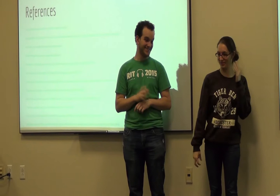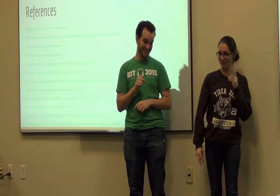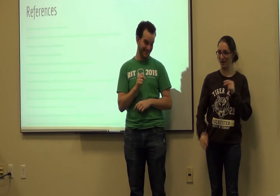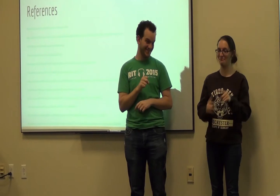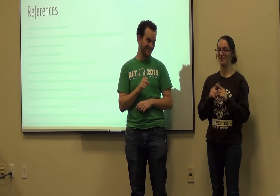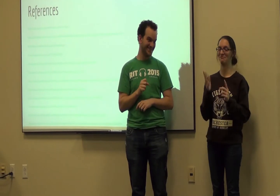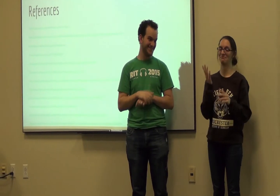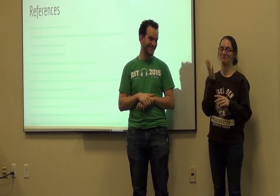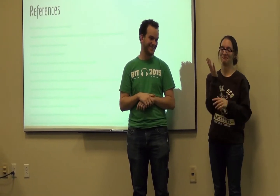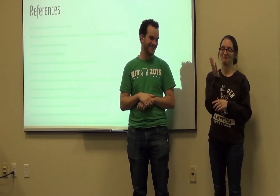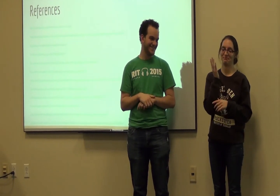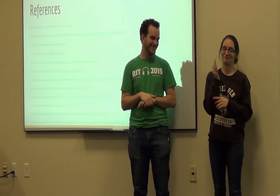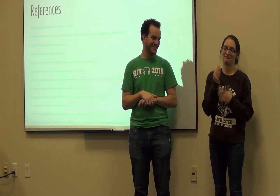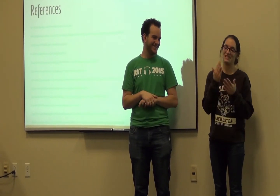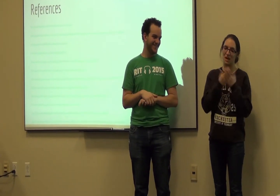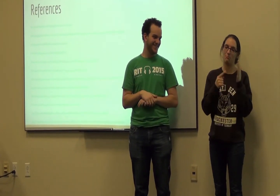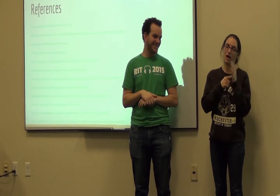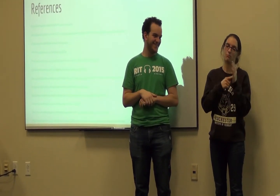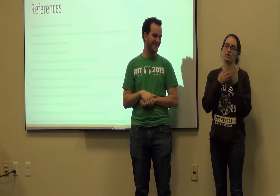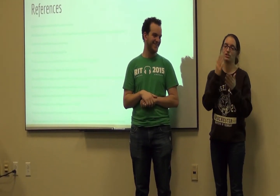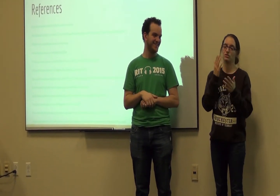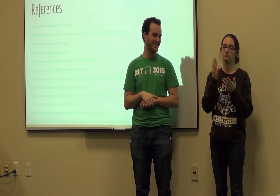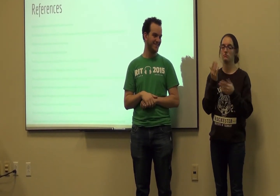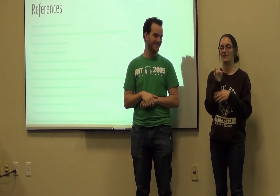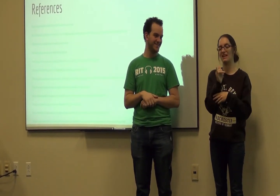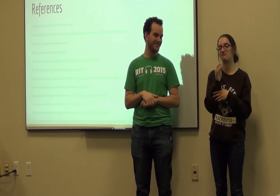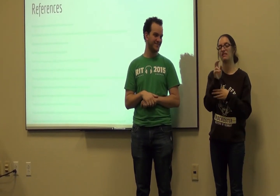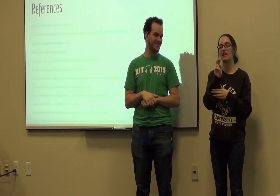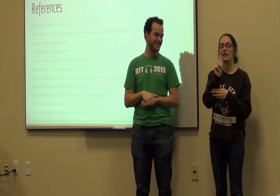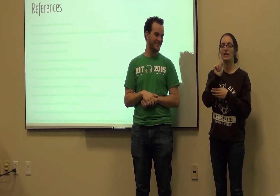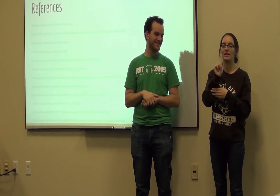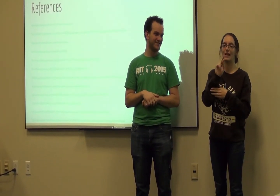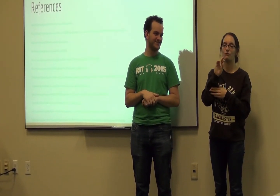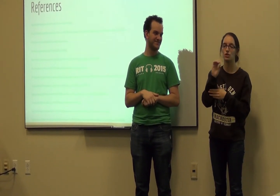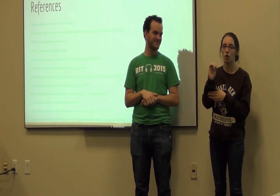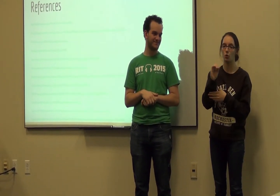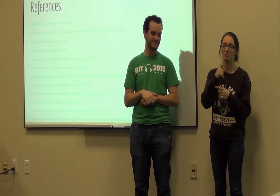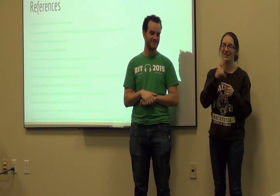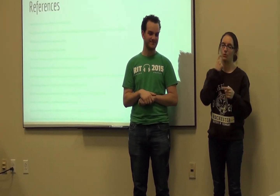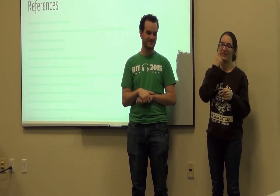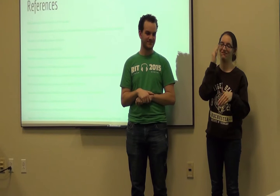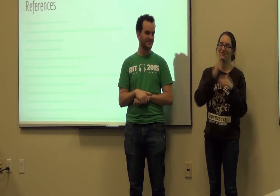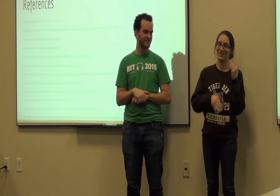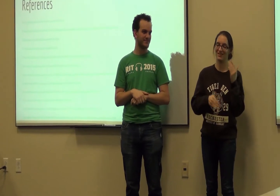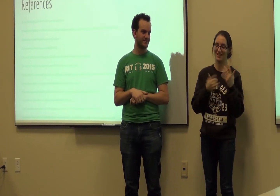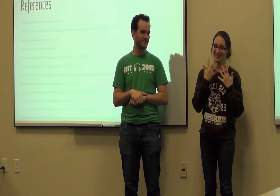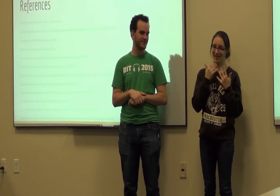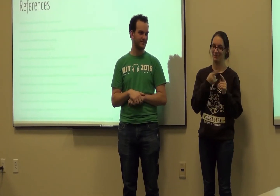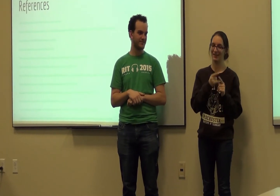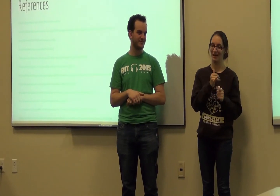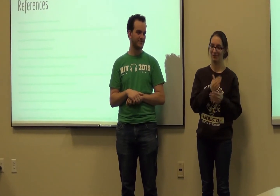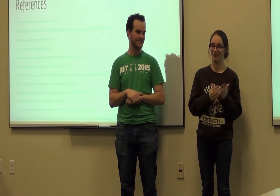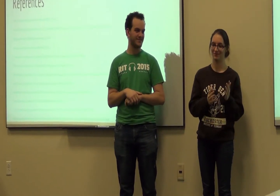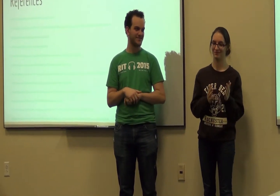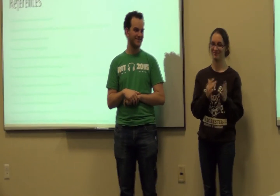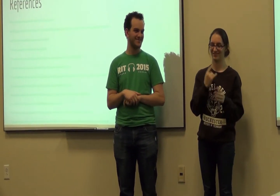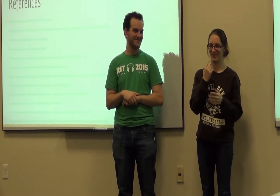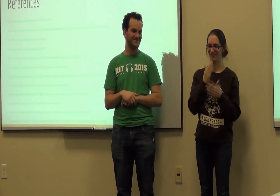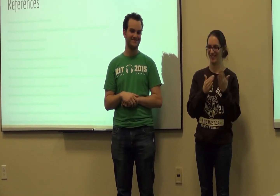I mean, I don't know about, so hardcore, but yeah, I do read some of them, like Naruto, but that recently